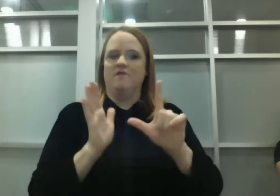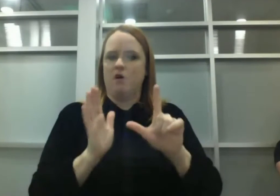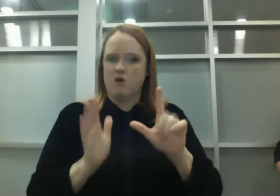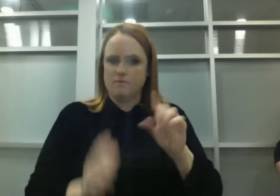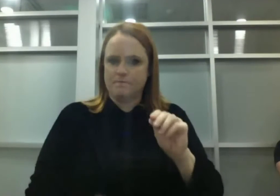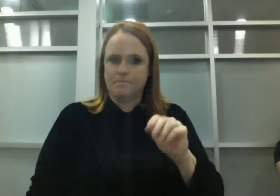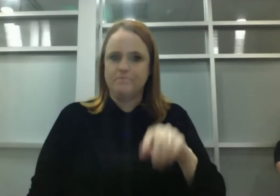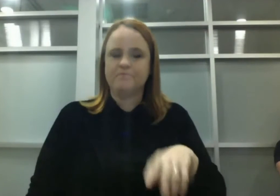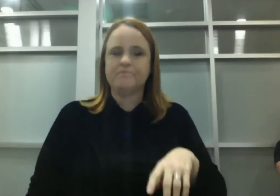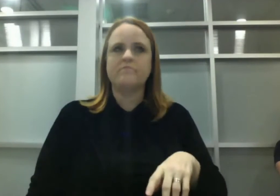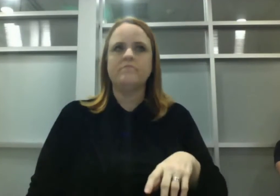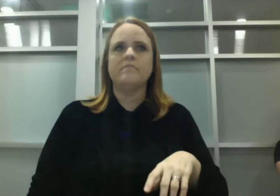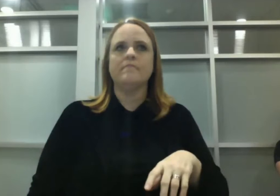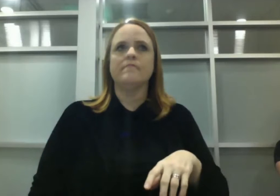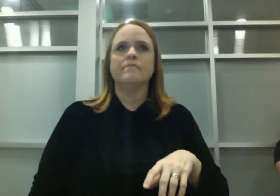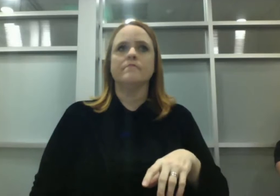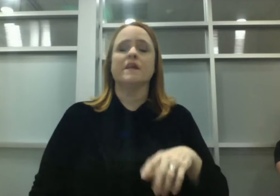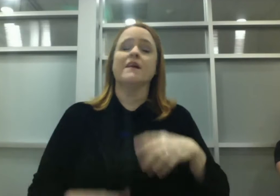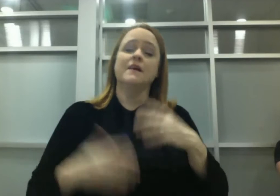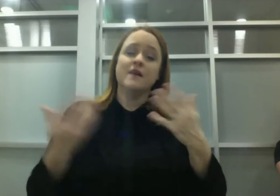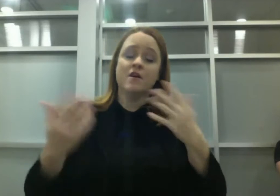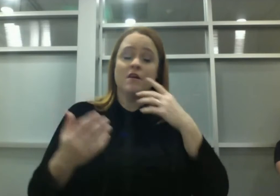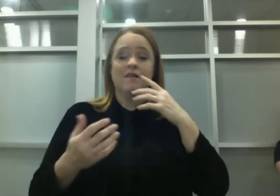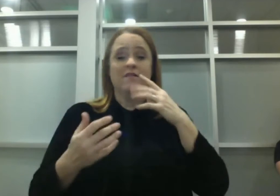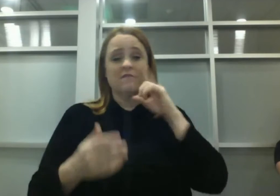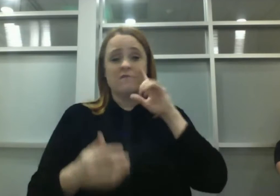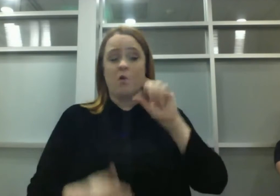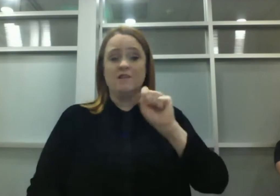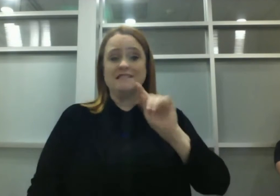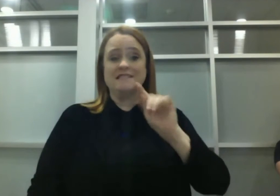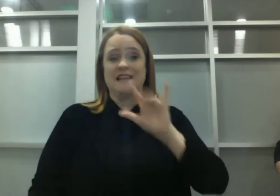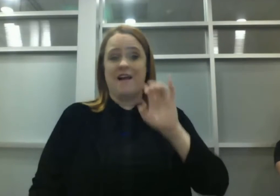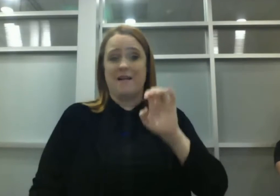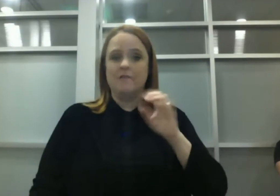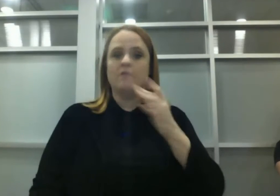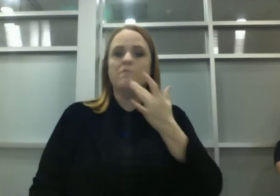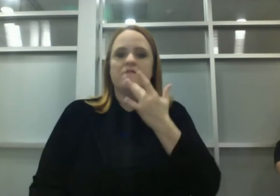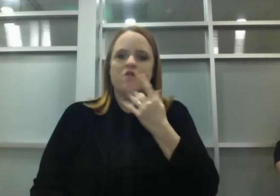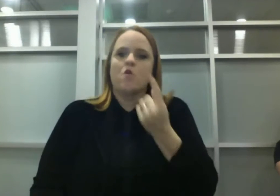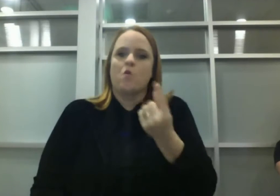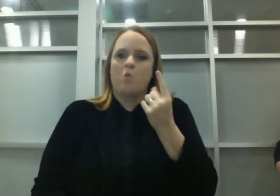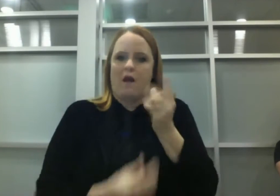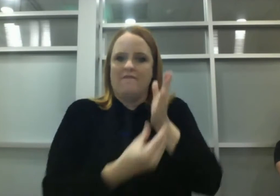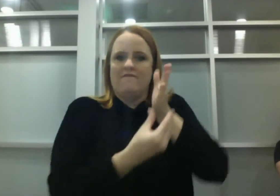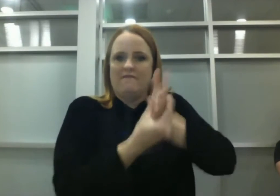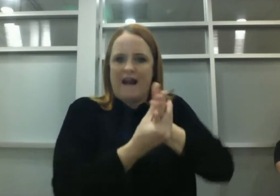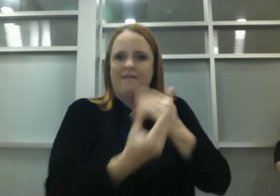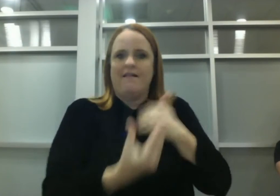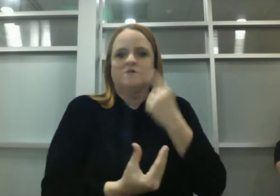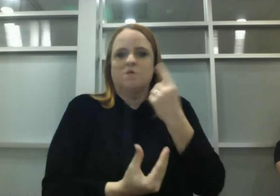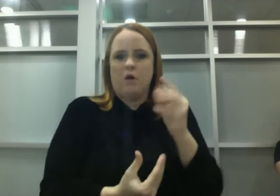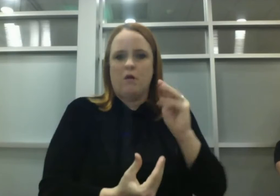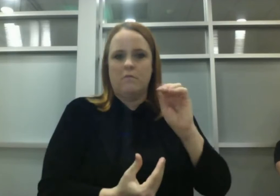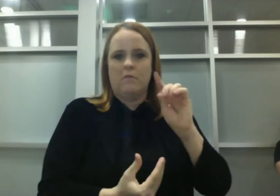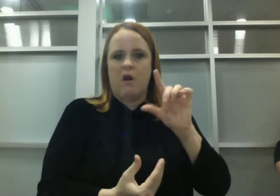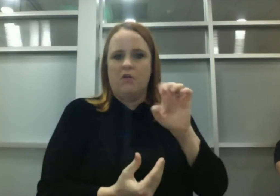Additionally, just stylistically, we prefer one file has one module, but there's no enforcement of that like there would be in Java, say.